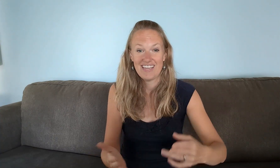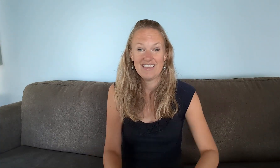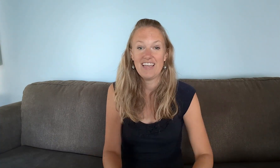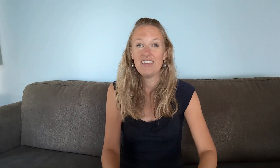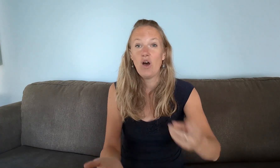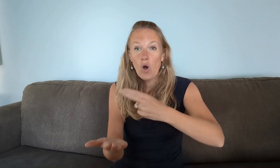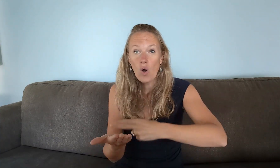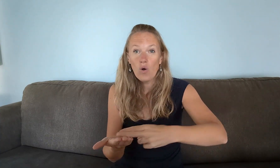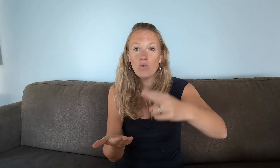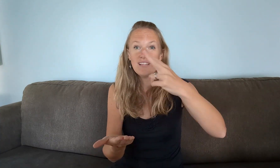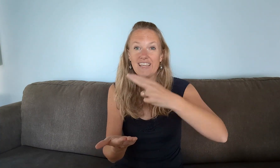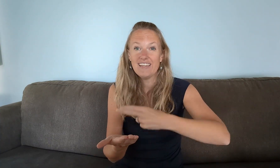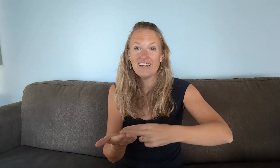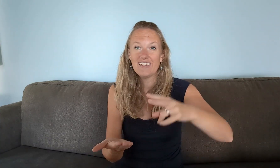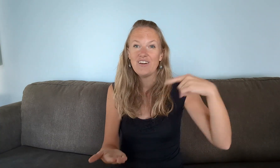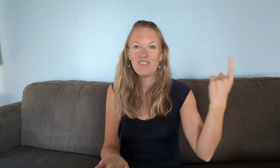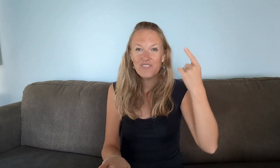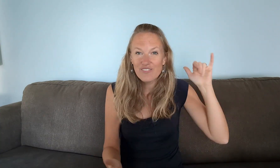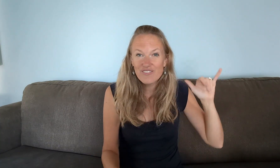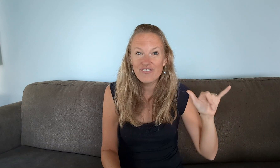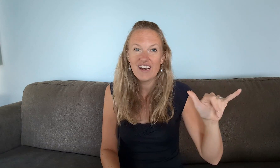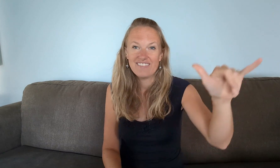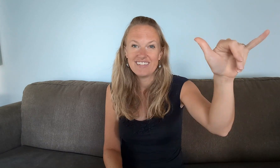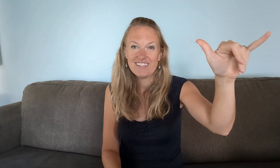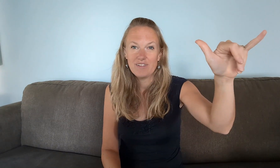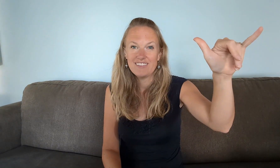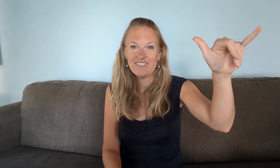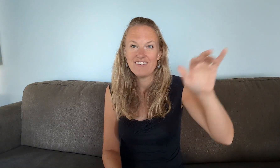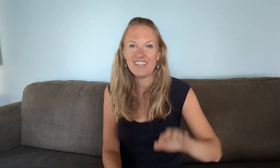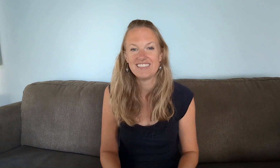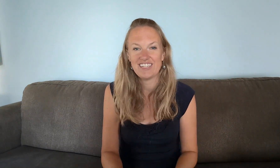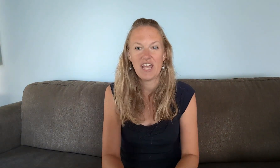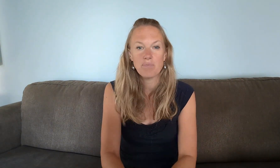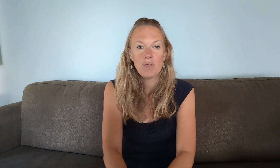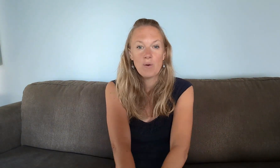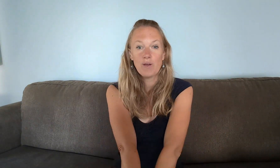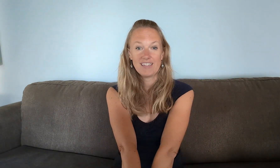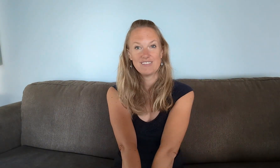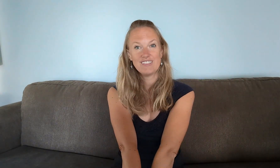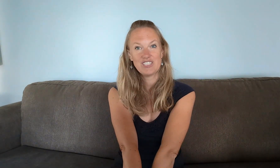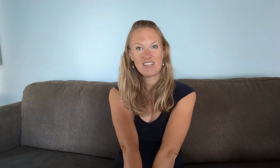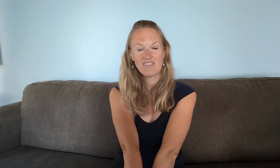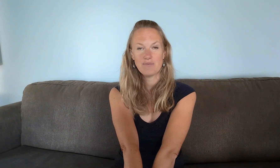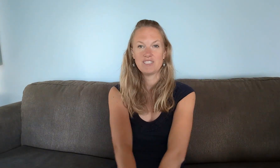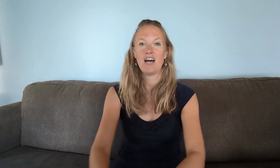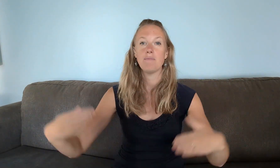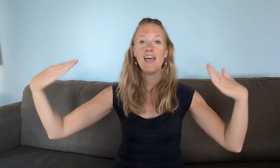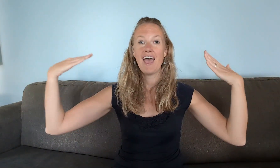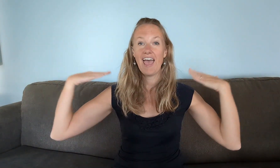And then holy forever. We learned forever yesterday. Okay, so let's try that from the top. And